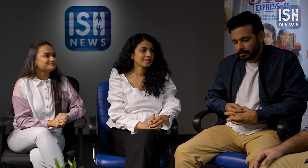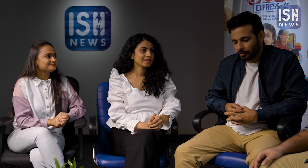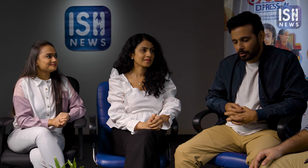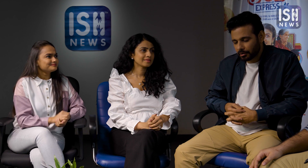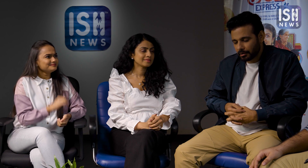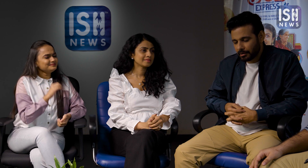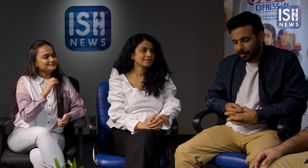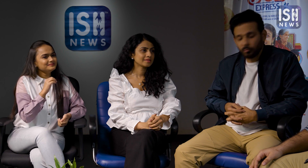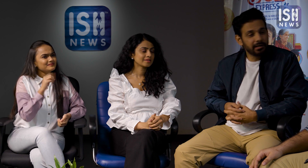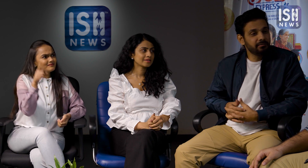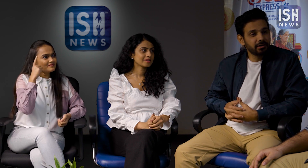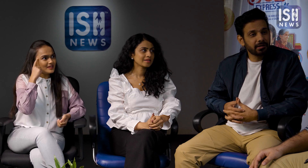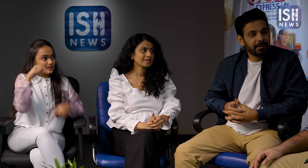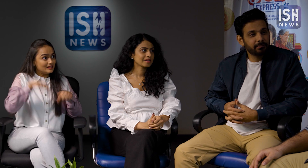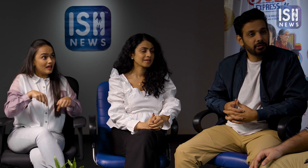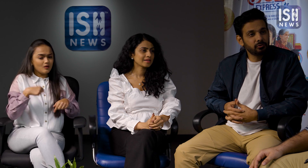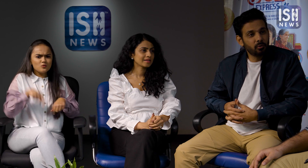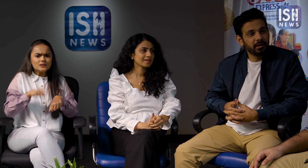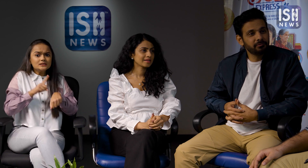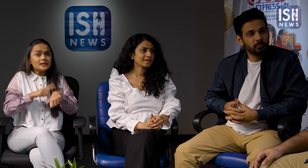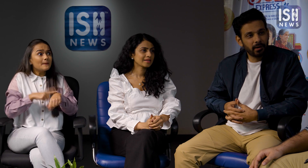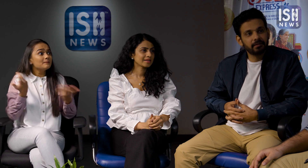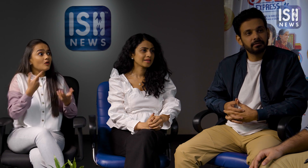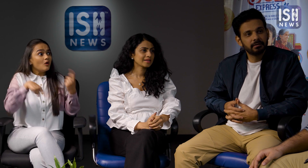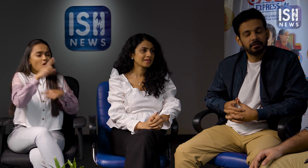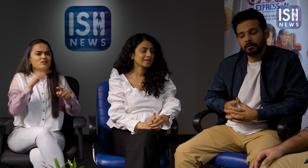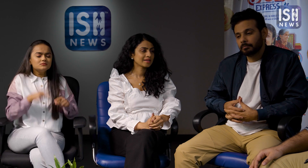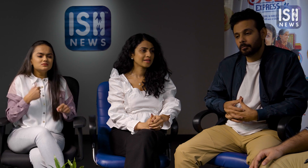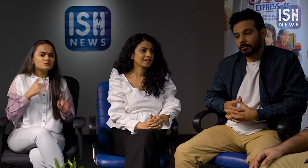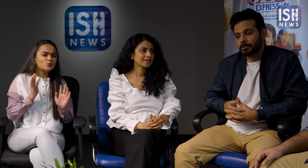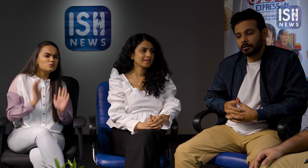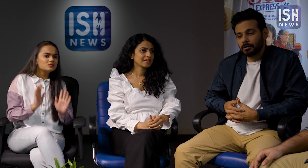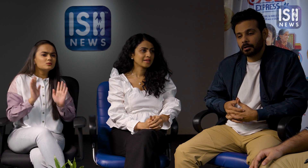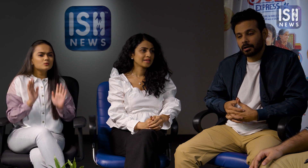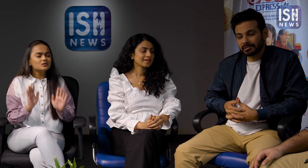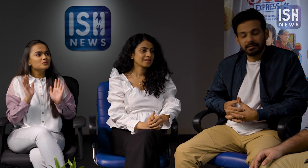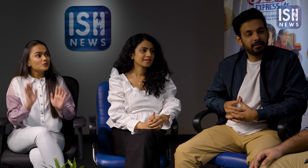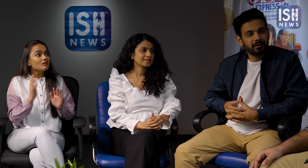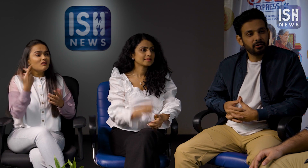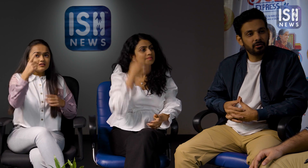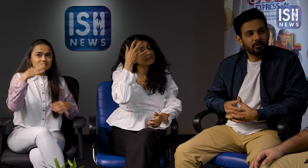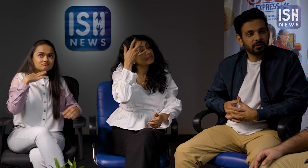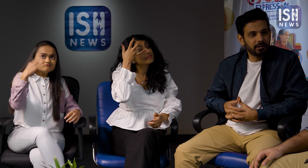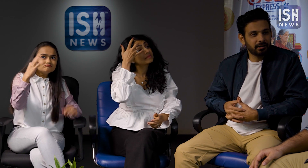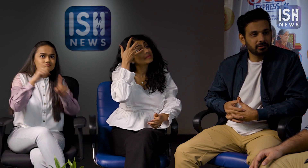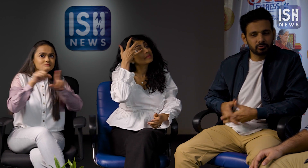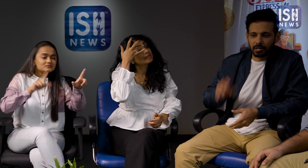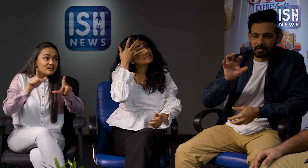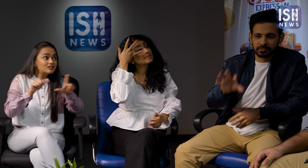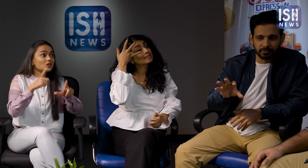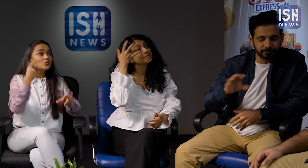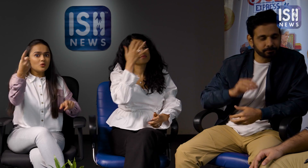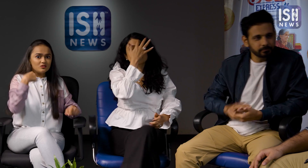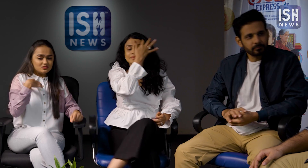that now we live in a time that you don't have to wait for a casting director or a director